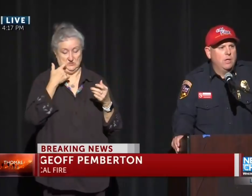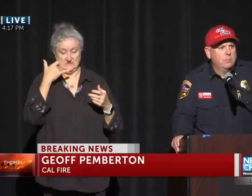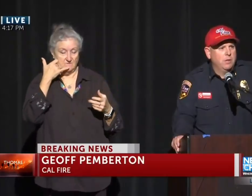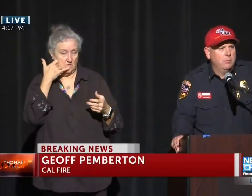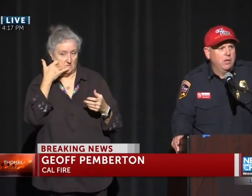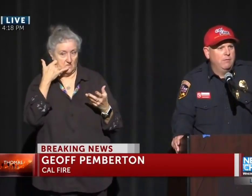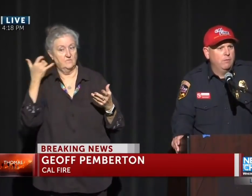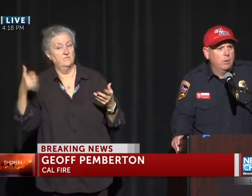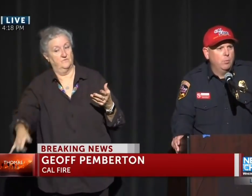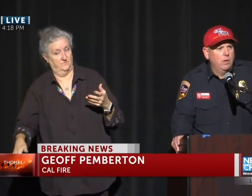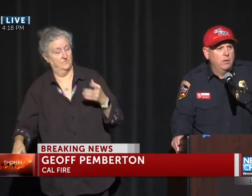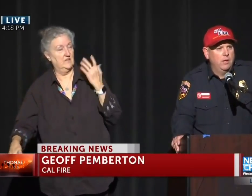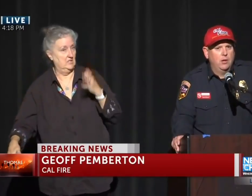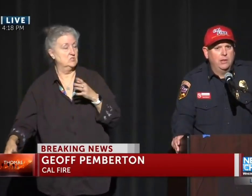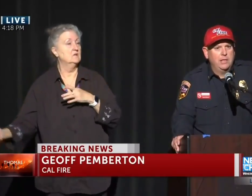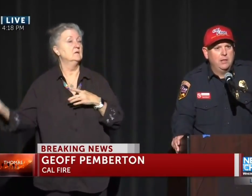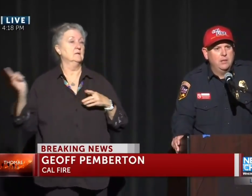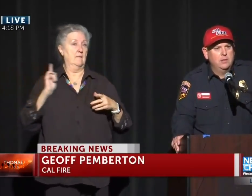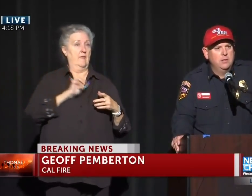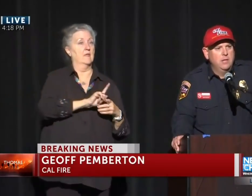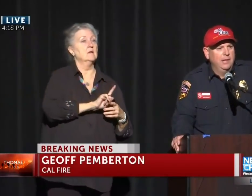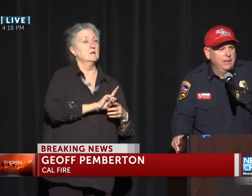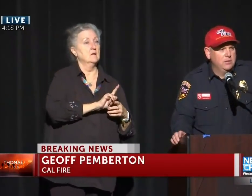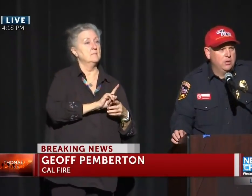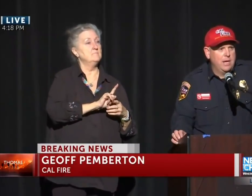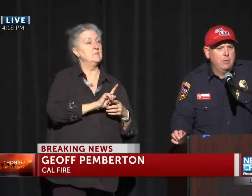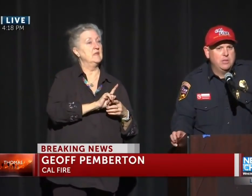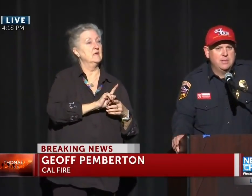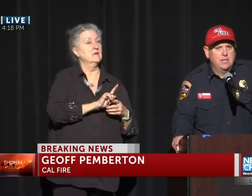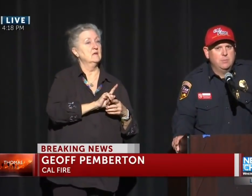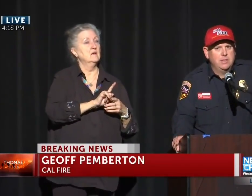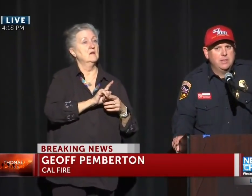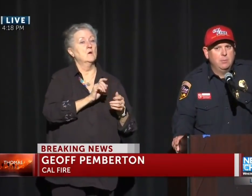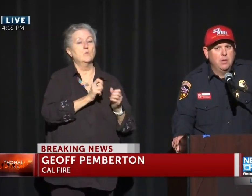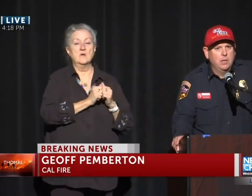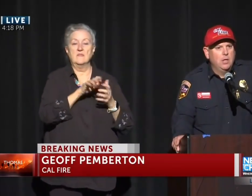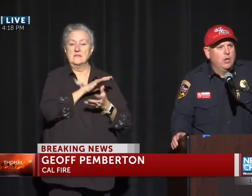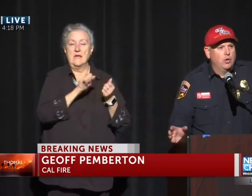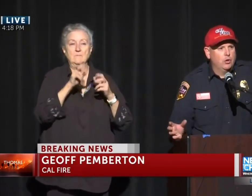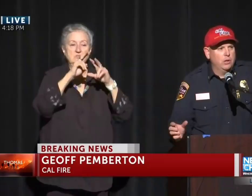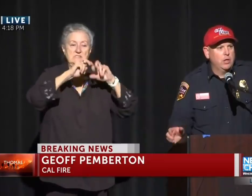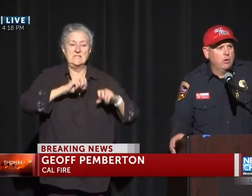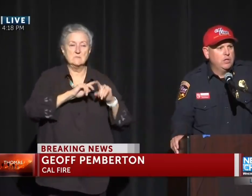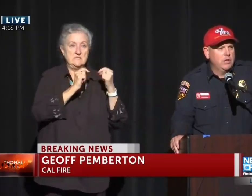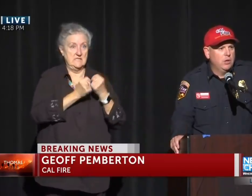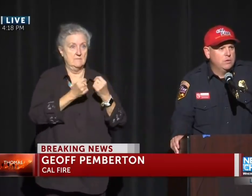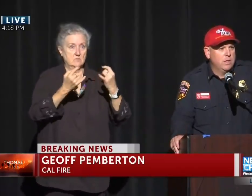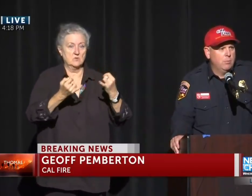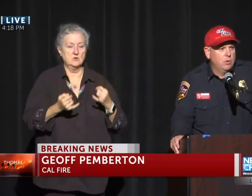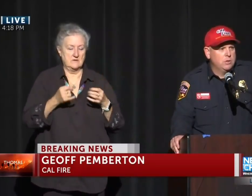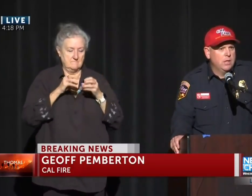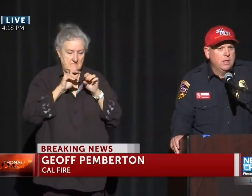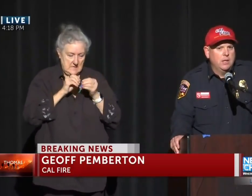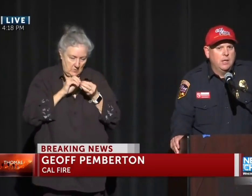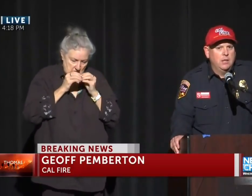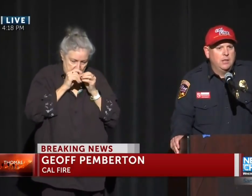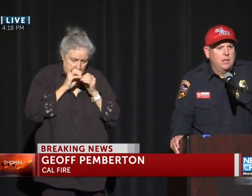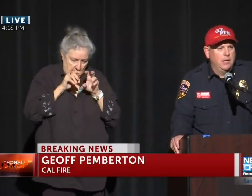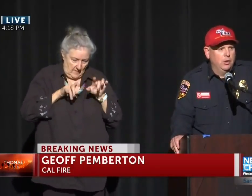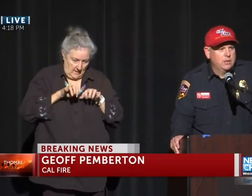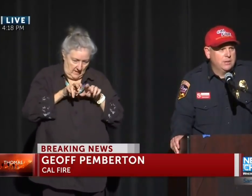off the phone as I walked up on the platform with our lead that leads our damage assessment team. They're currently crunching those